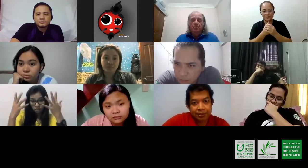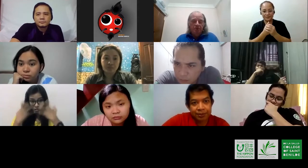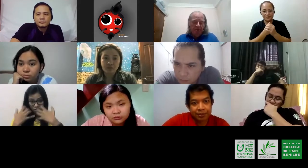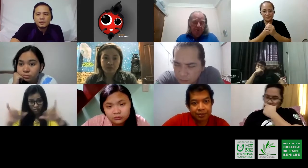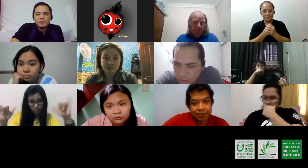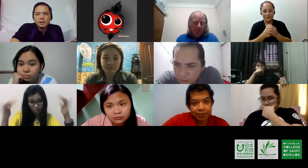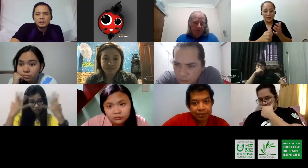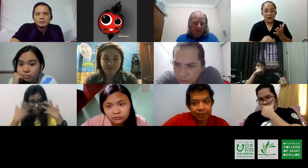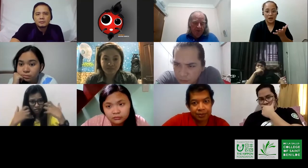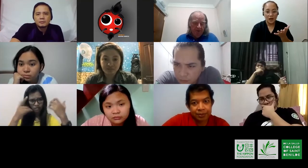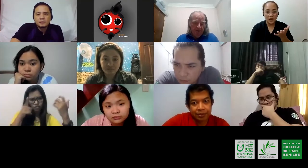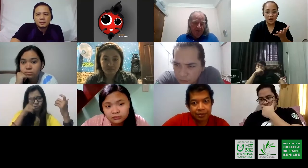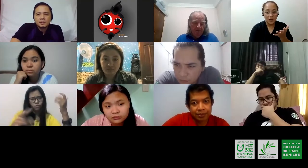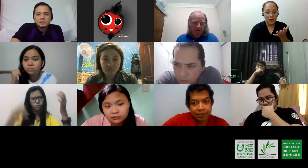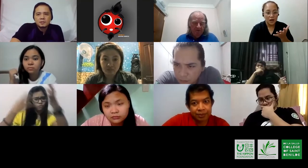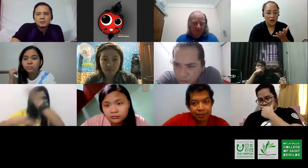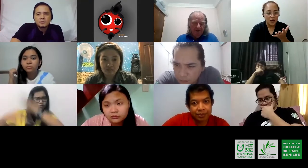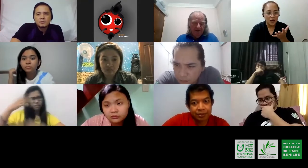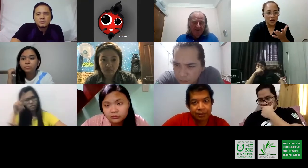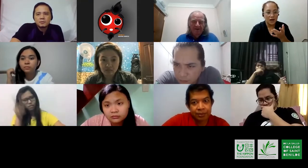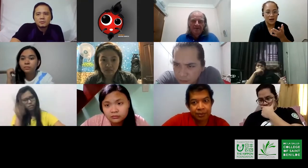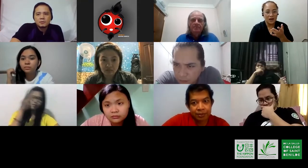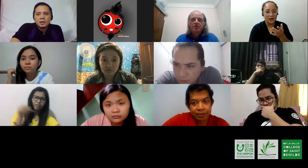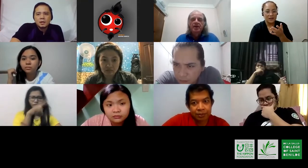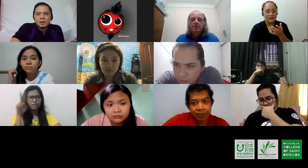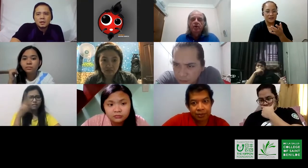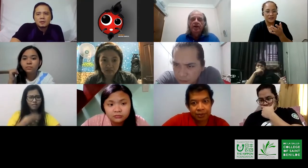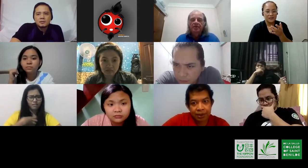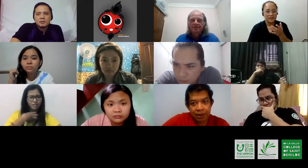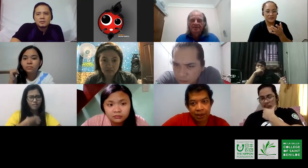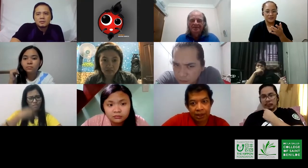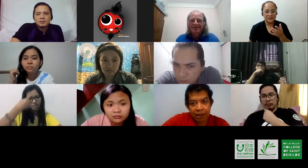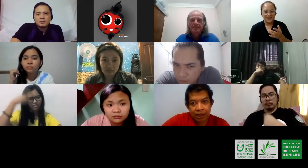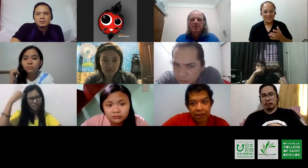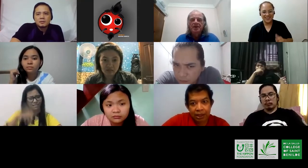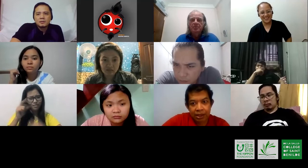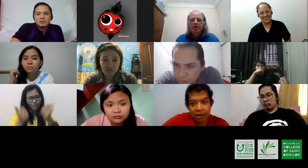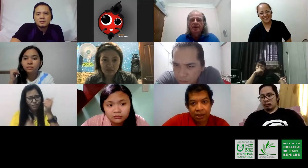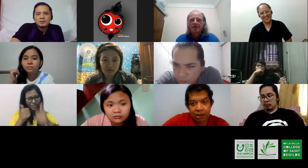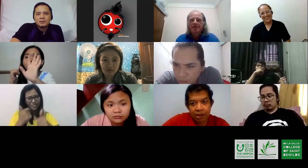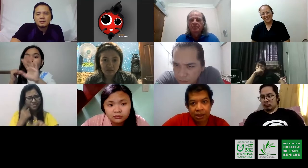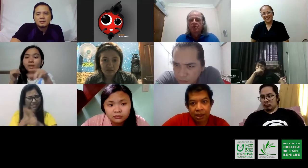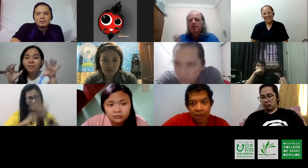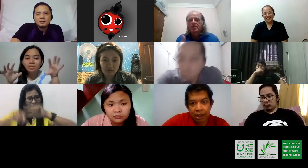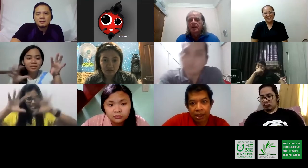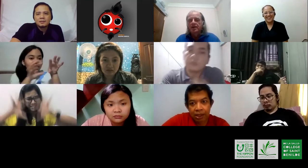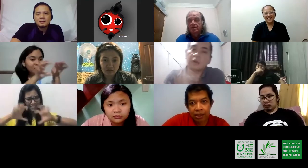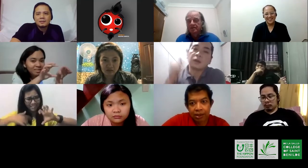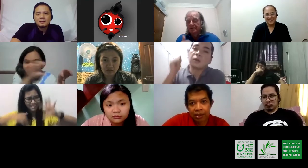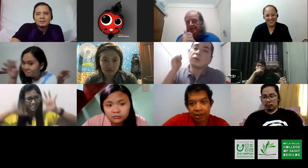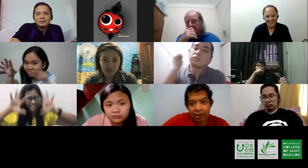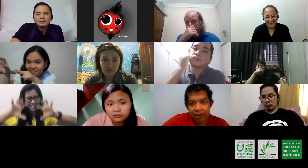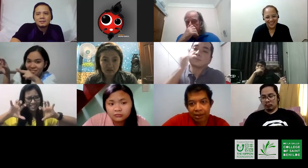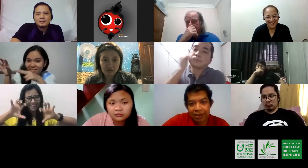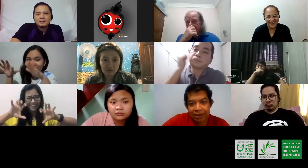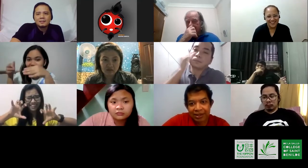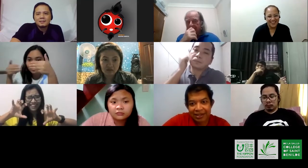Switch interpreter. Ugh. So Time to take a break. Time to take a break, and then we'll come back and